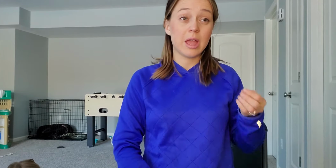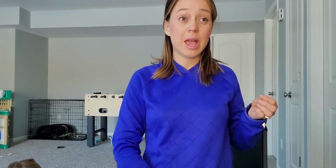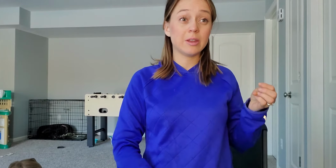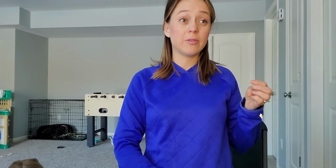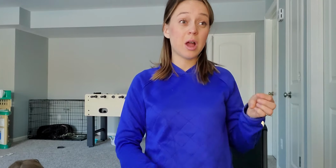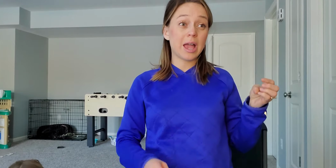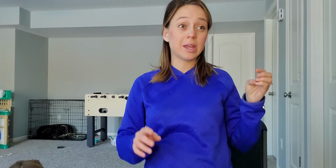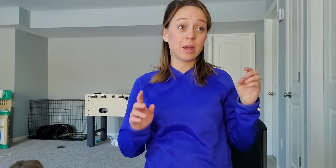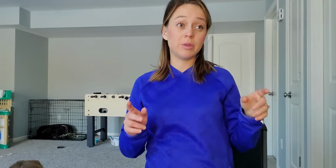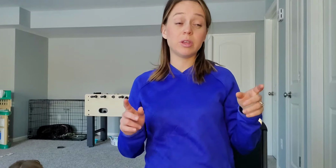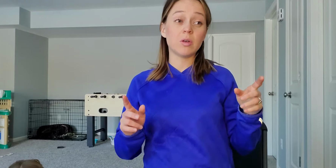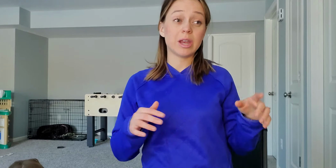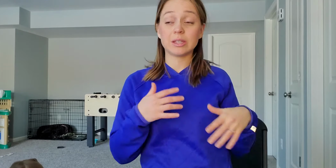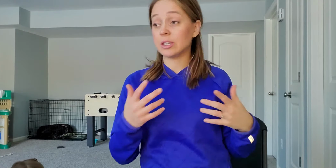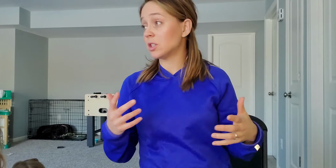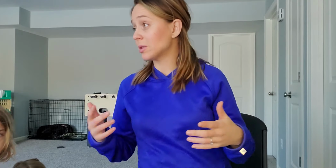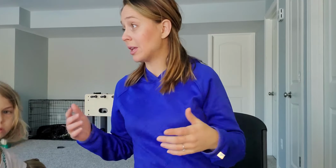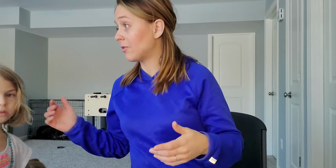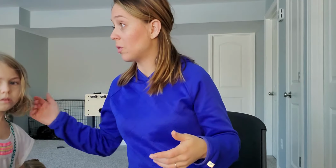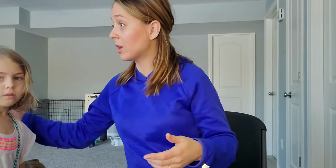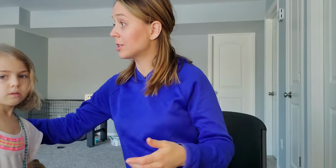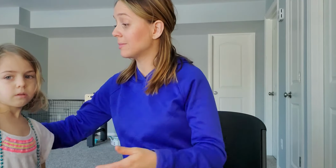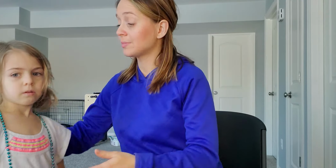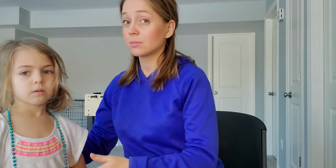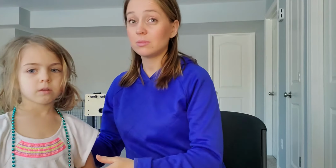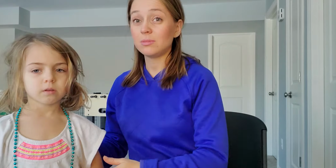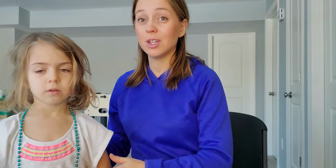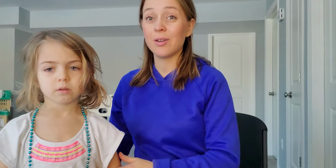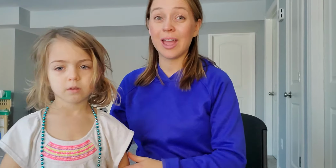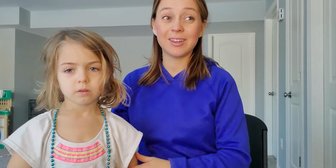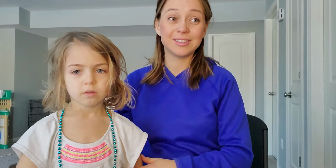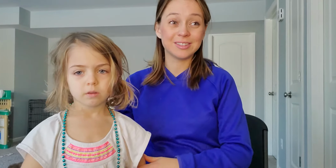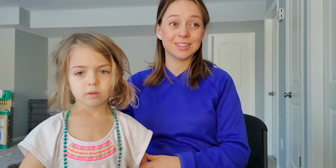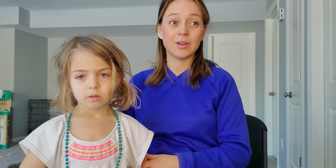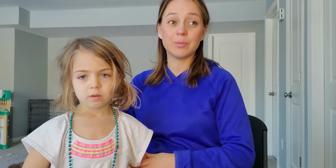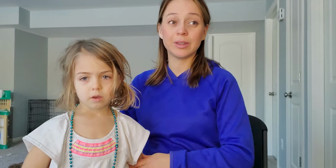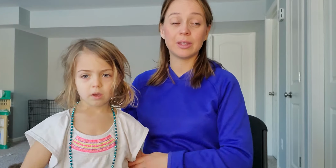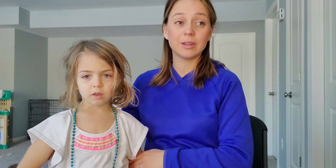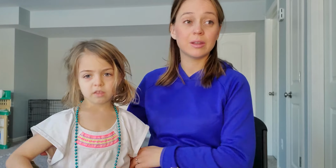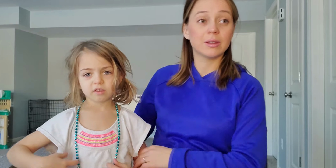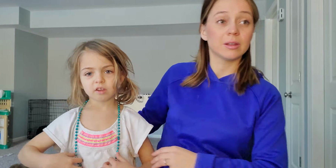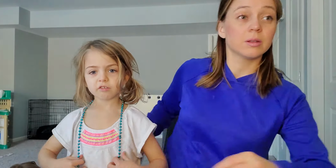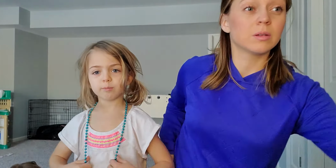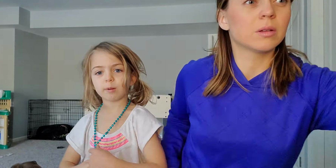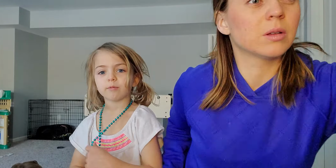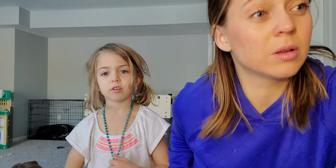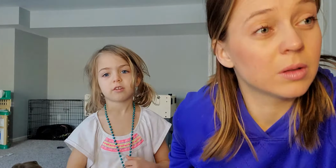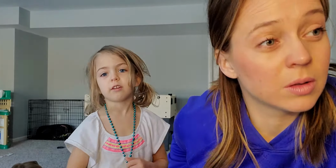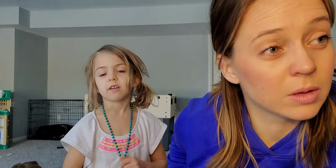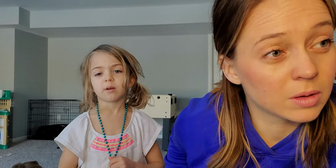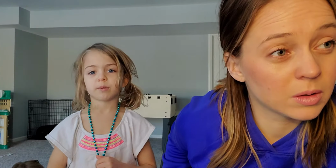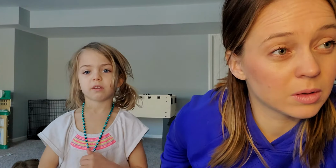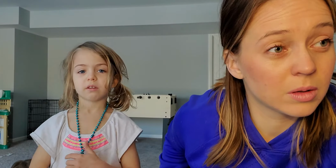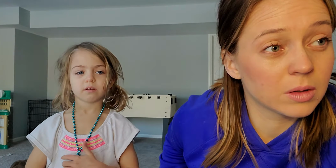And if not, I can unmute you and I can teach you a sign if you want. Okay, go ahead, Brindley. I think I remember this one, happy.